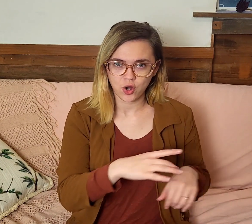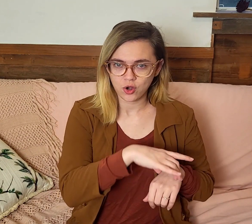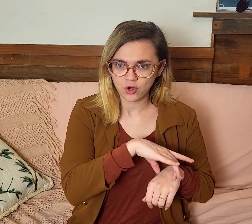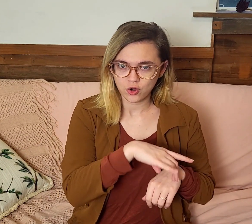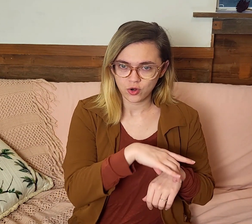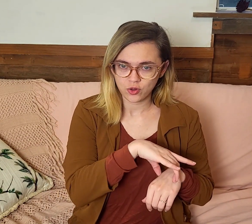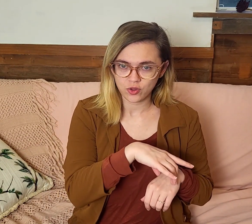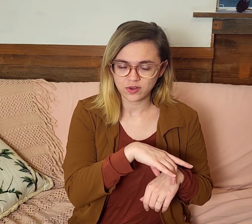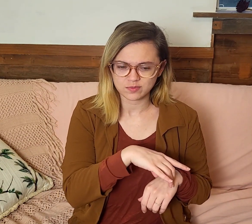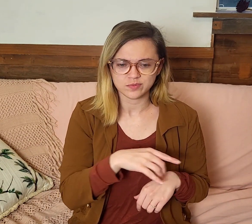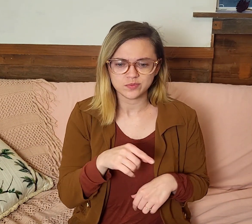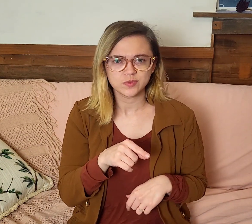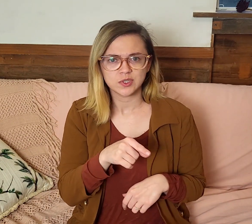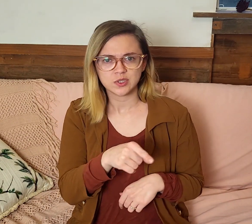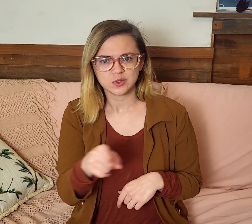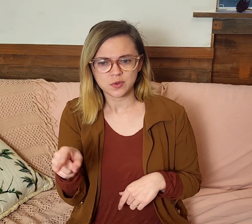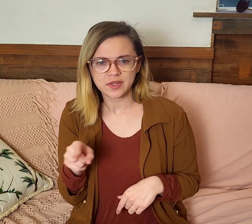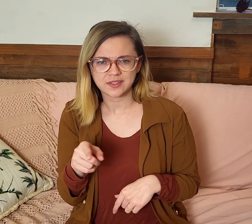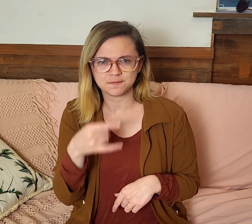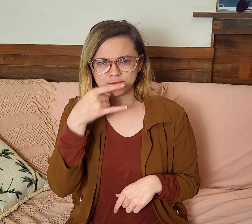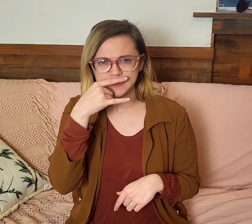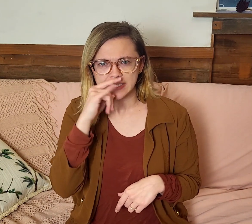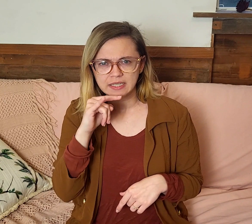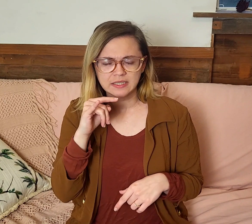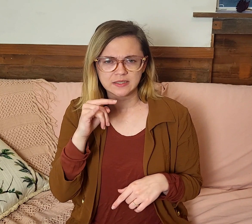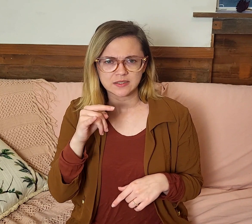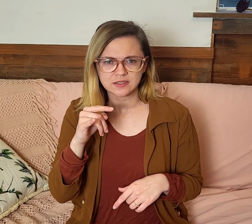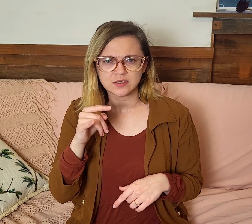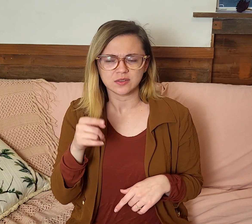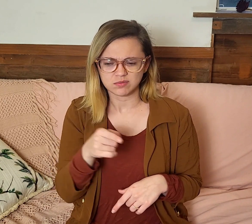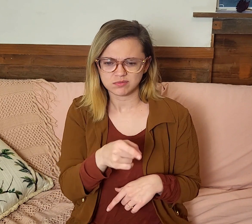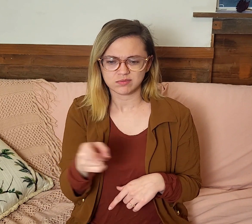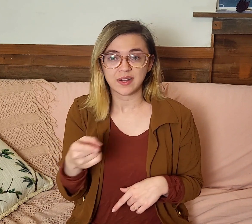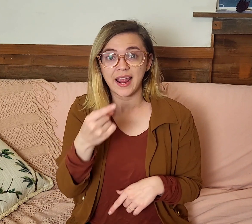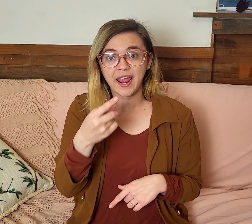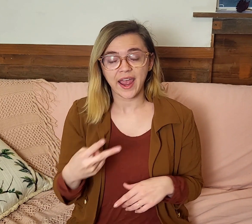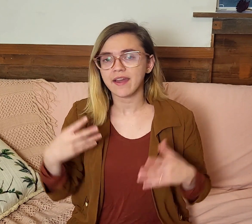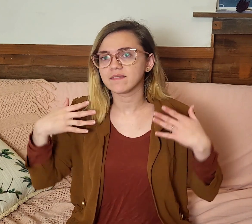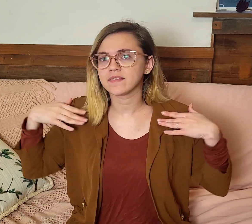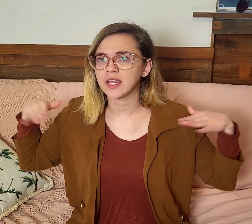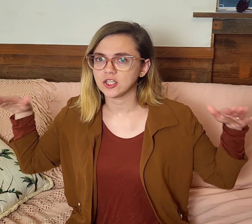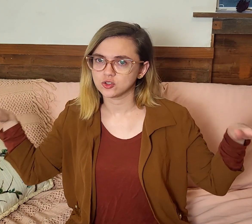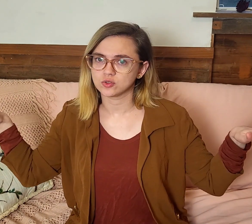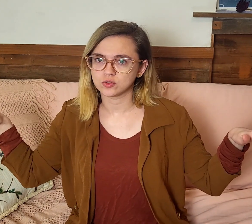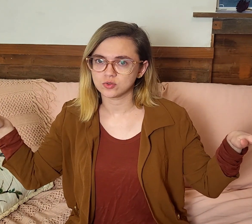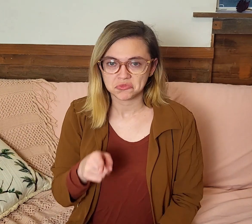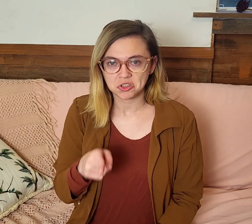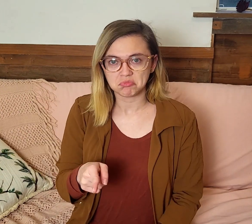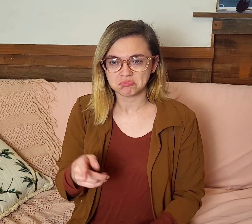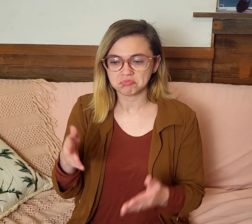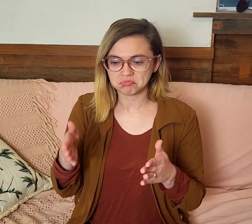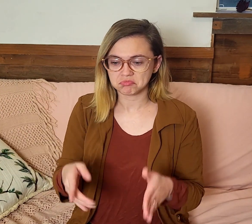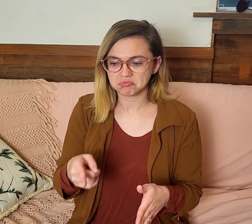women here on earth. So these kids, they were actually half